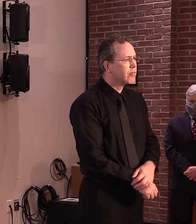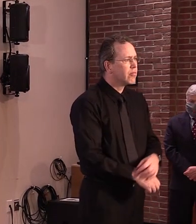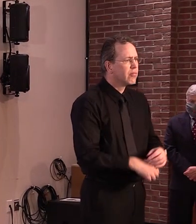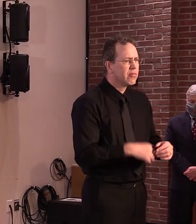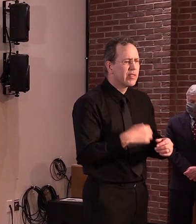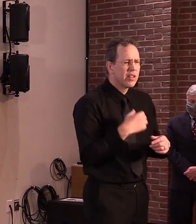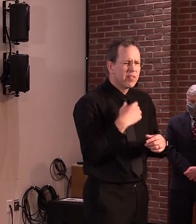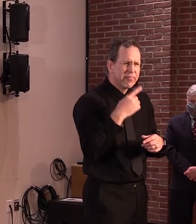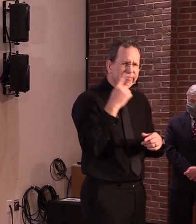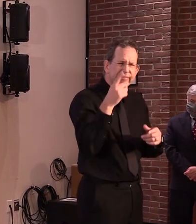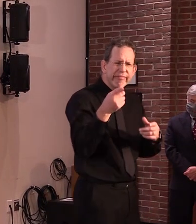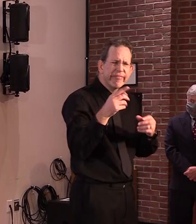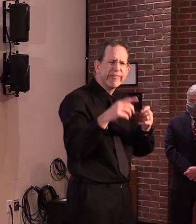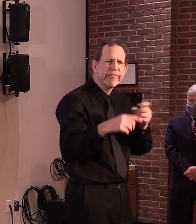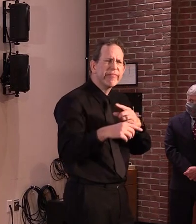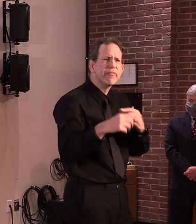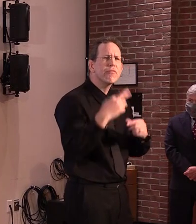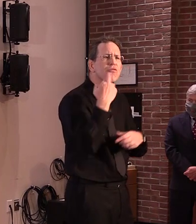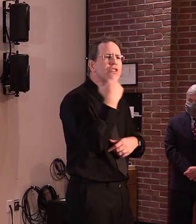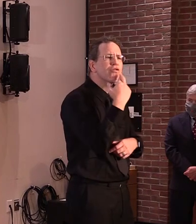businesses.